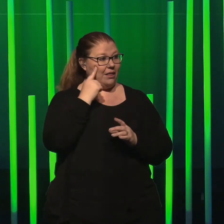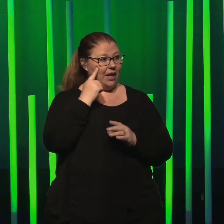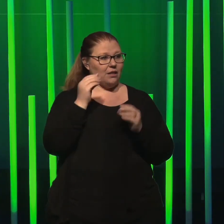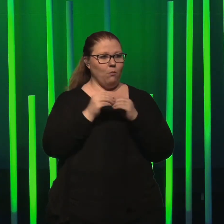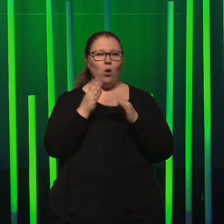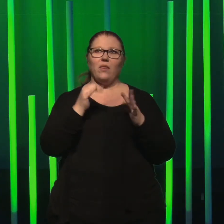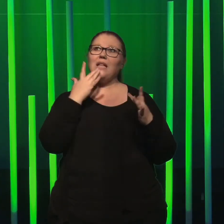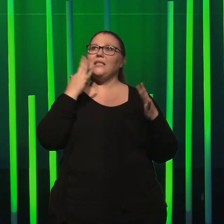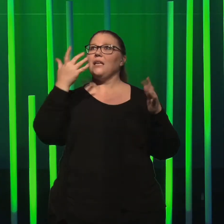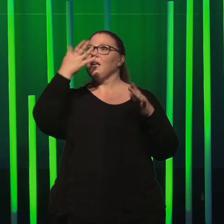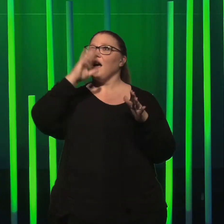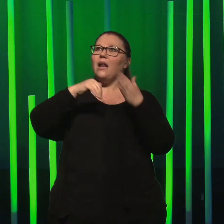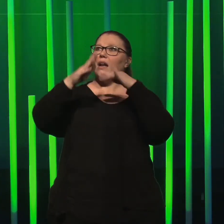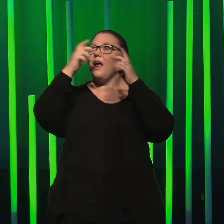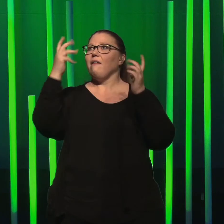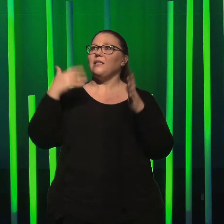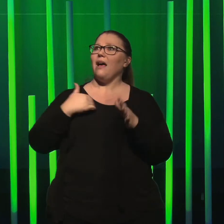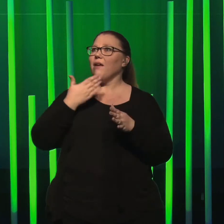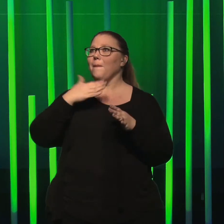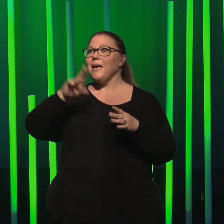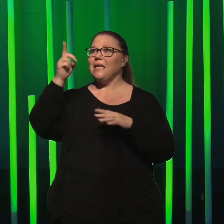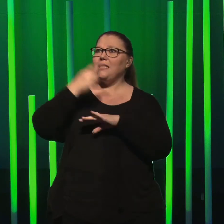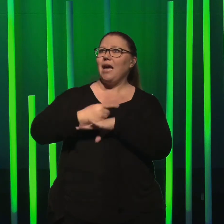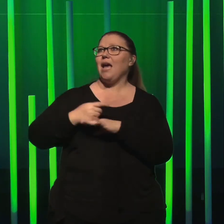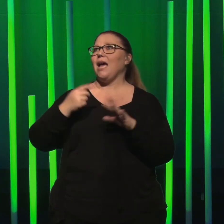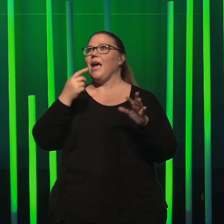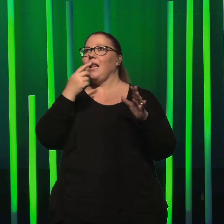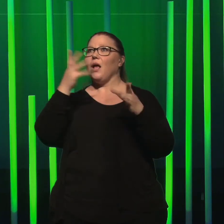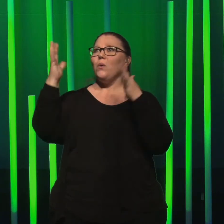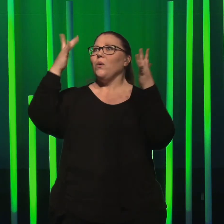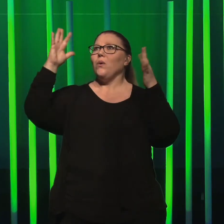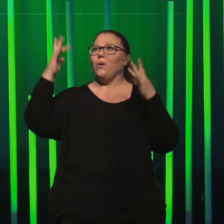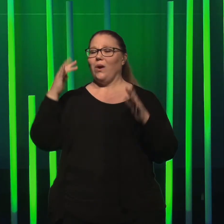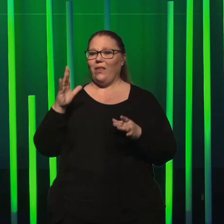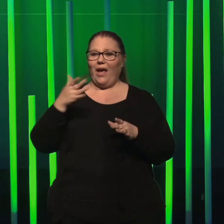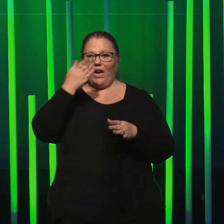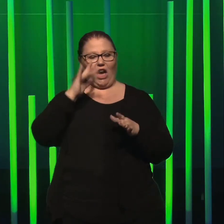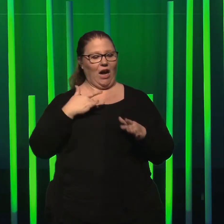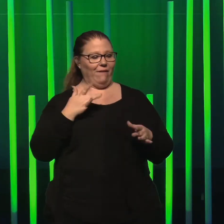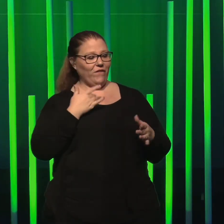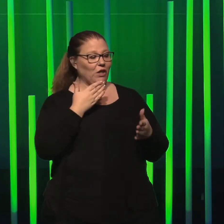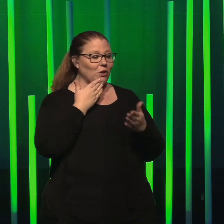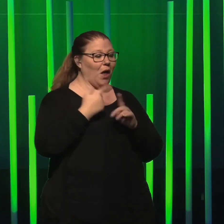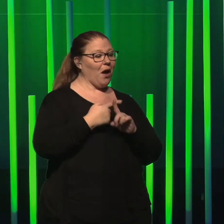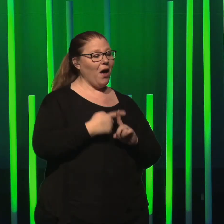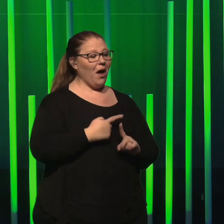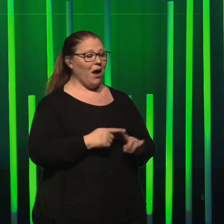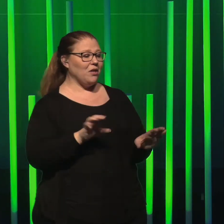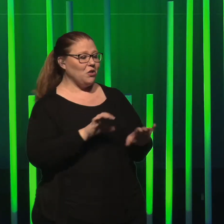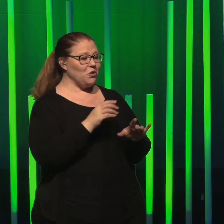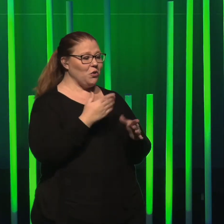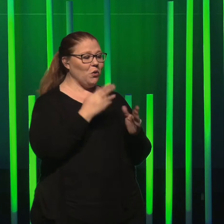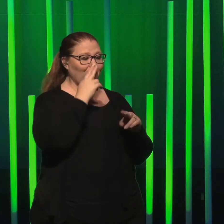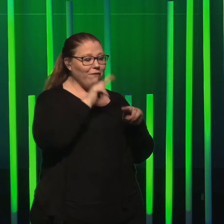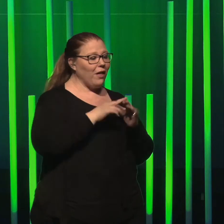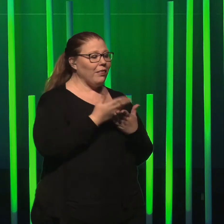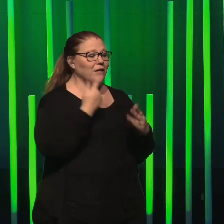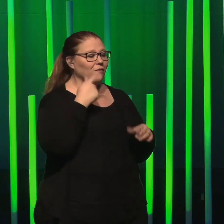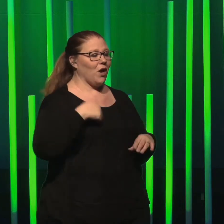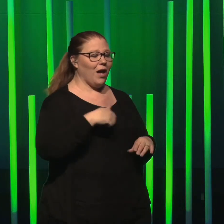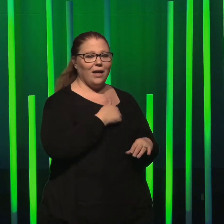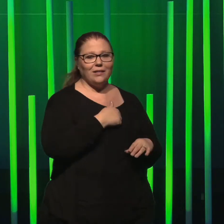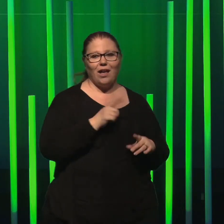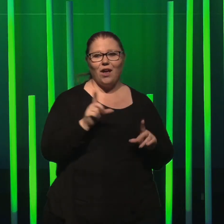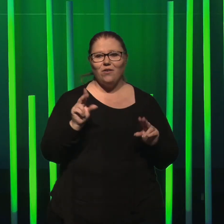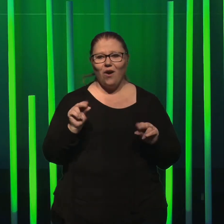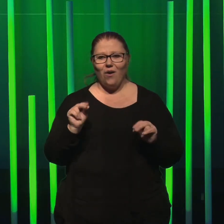singing to a God in heaven who's having a bad day, and now we worship and that God feels good and then does good things for us, okay? Worship is about the transformation of